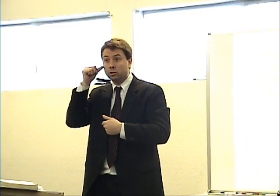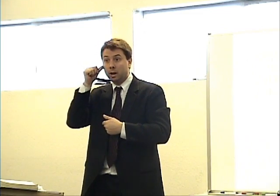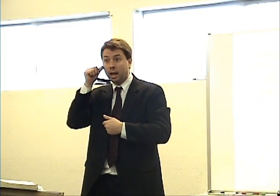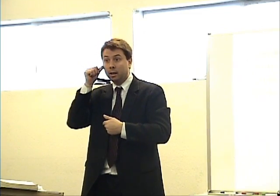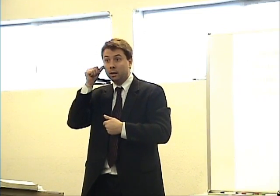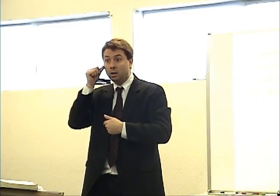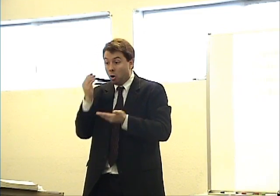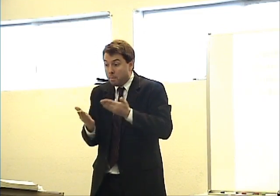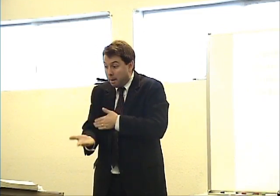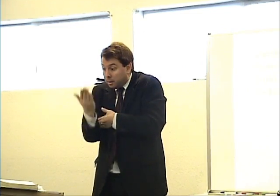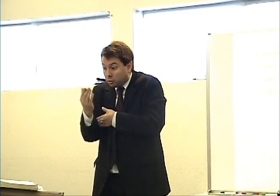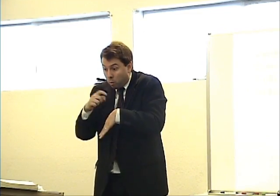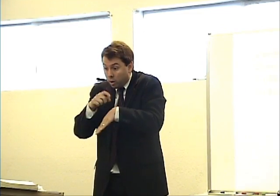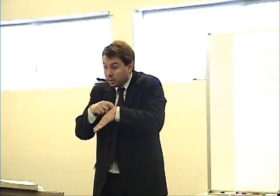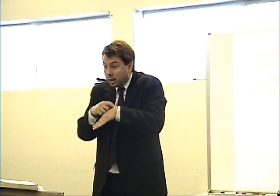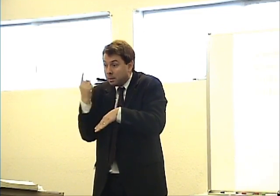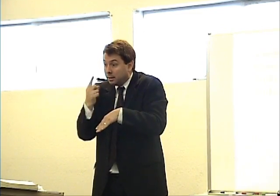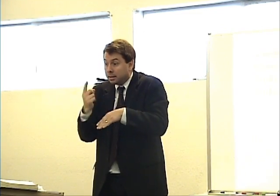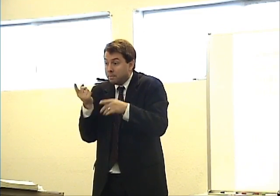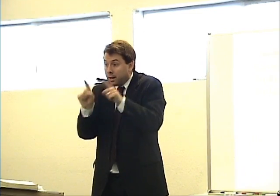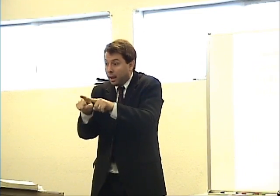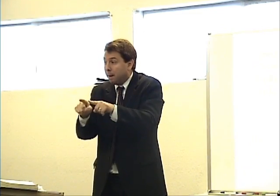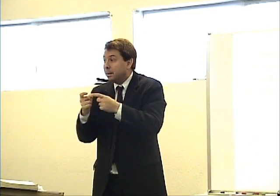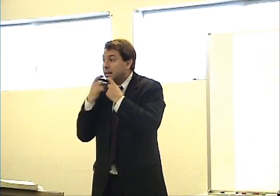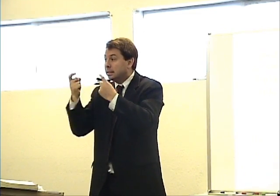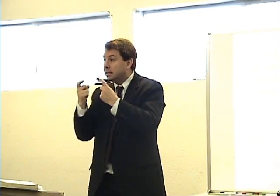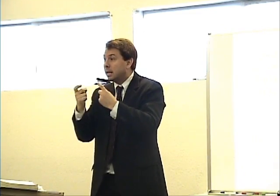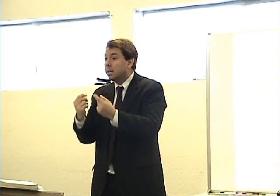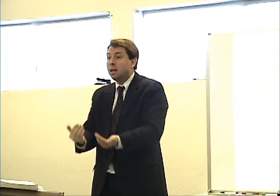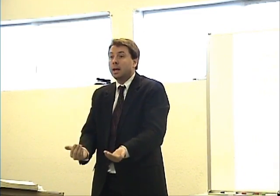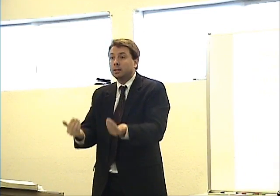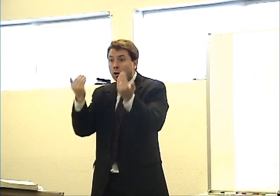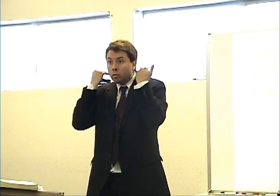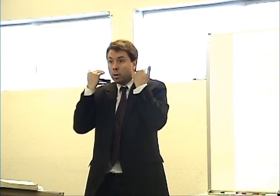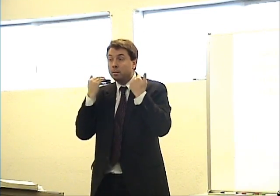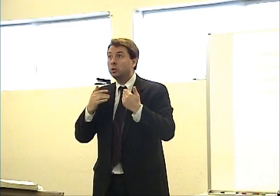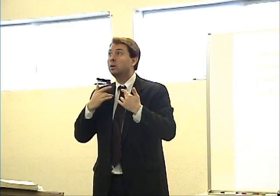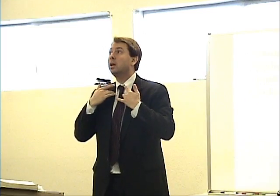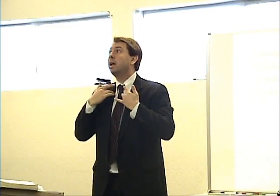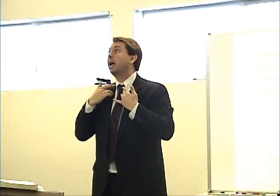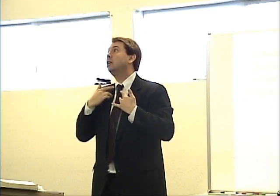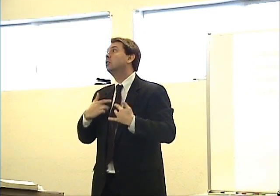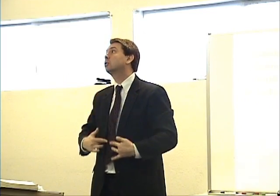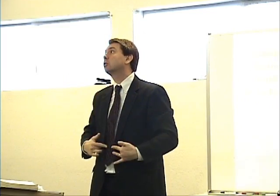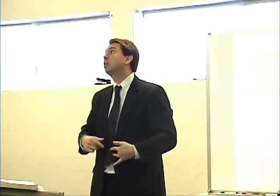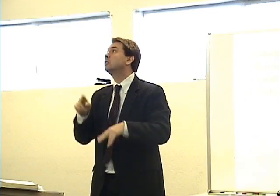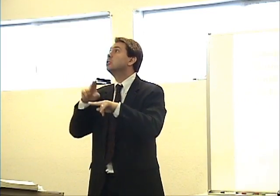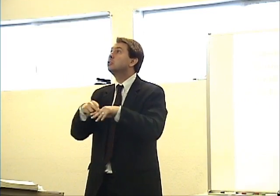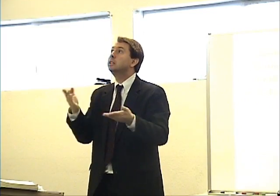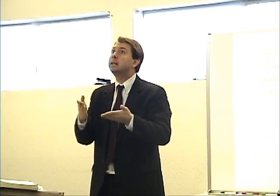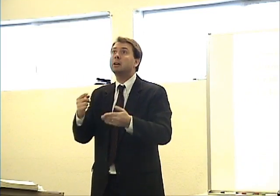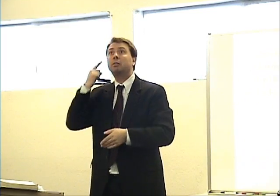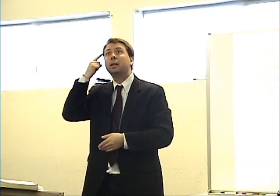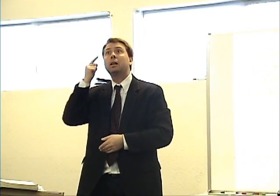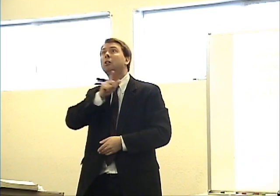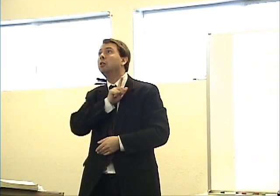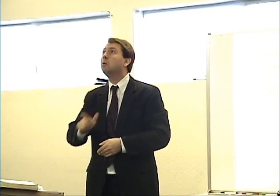yesterday, or maybe this morning time, something happened and sin has overwhelmed you and you're discouraged and you're sitting here thinking,